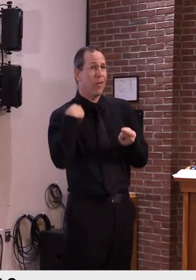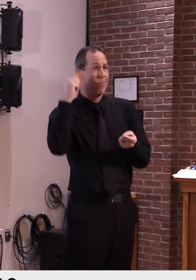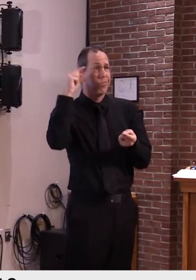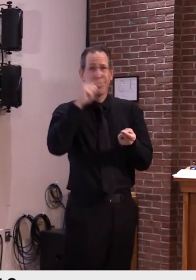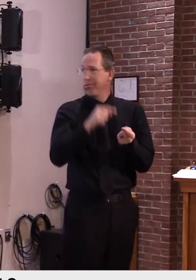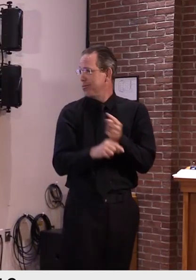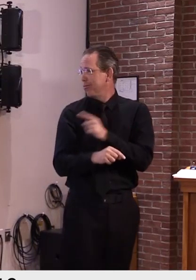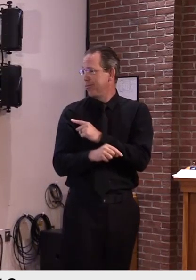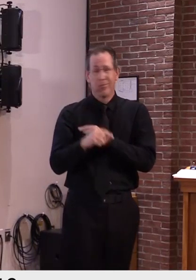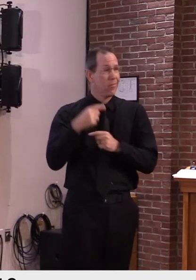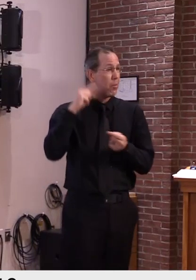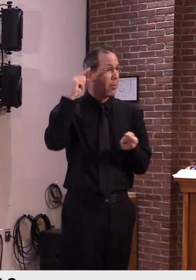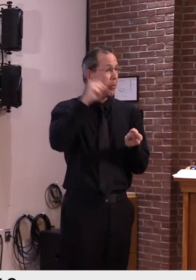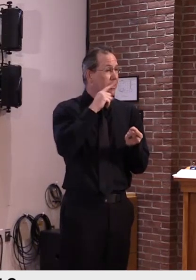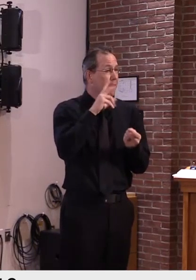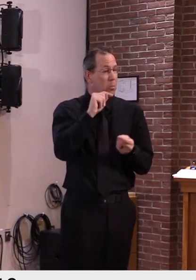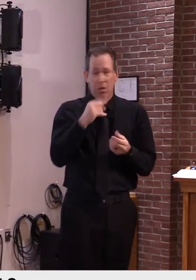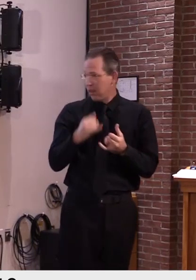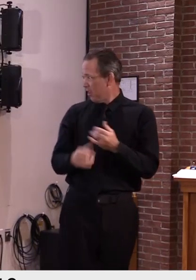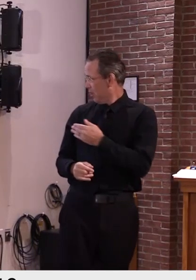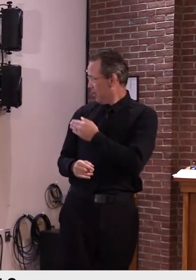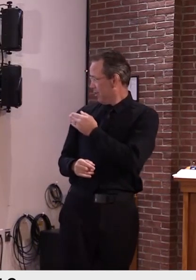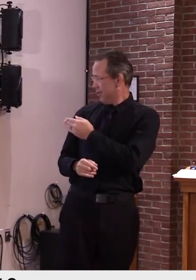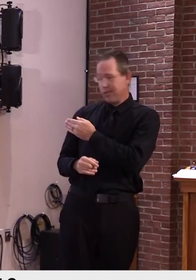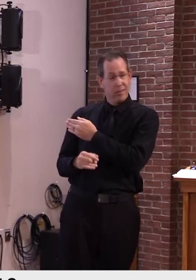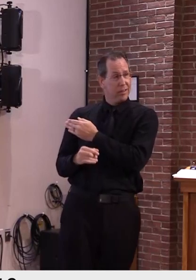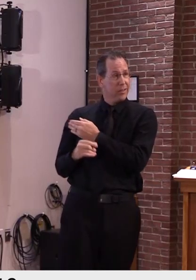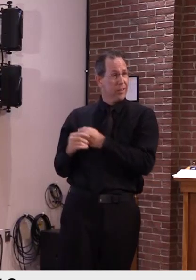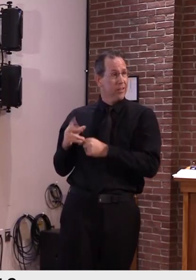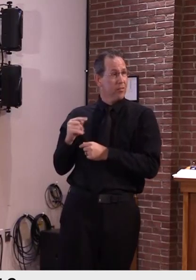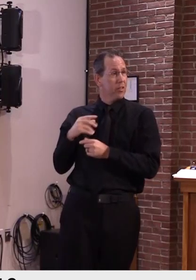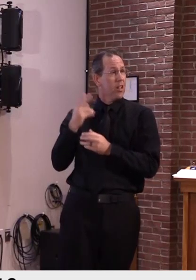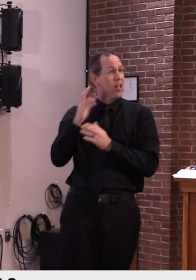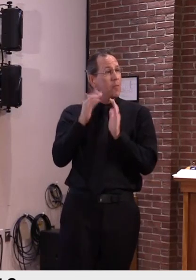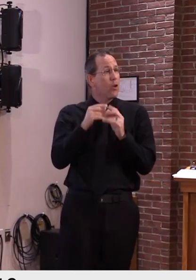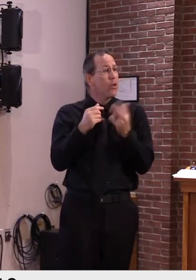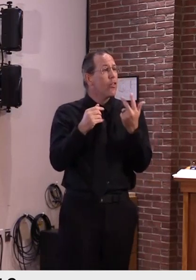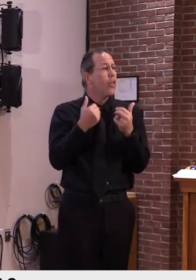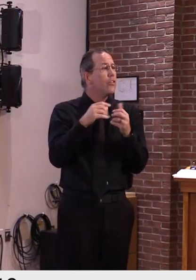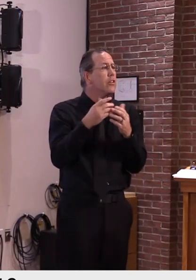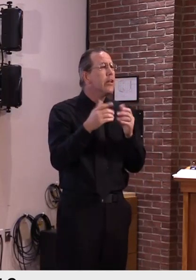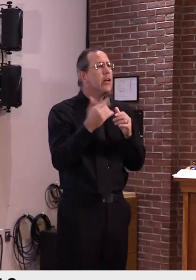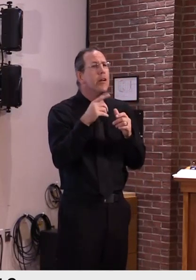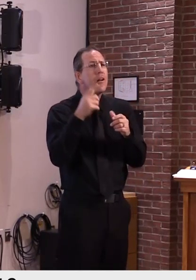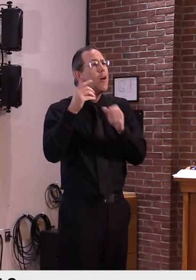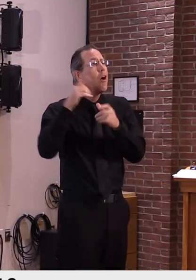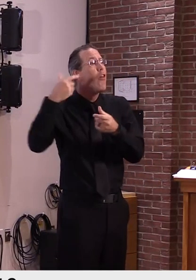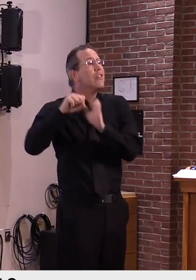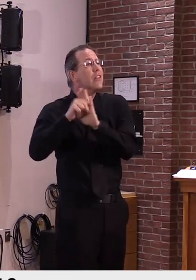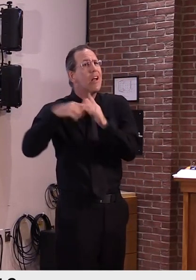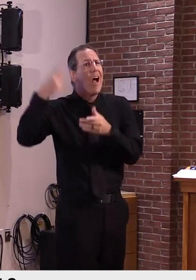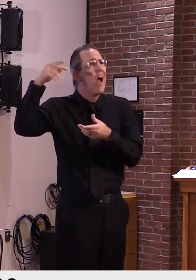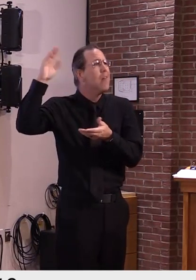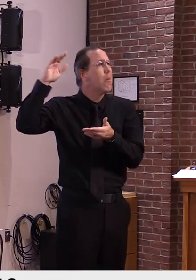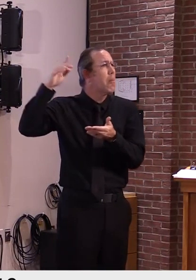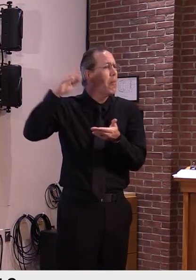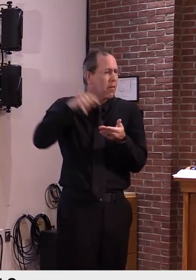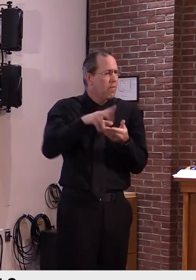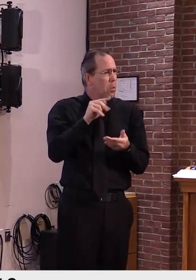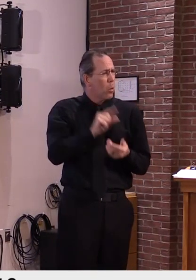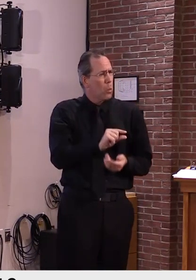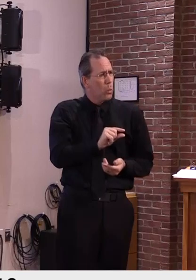going all the way back to January to today, you see that Vermont is very low on that ranking, only having Hawaii, Wyoming,